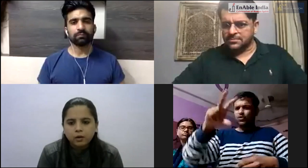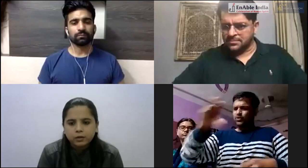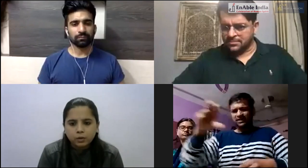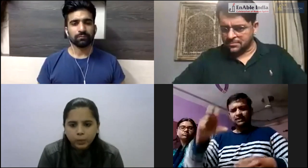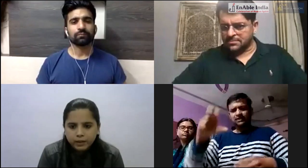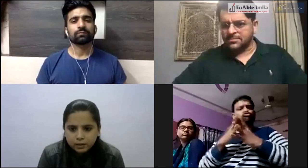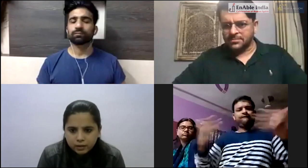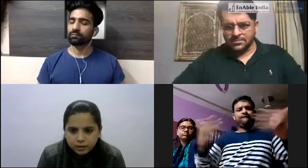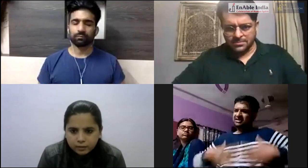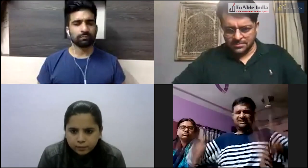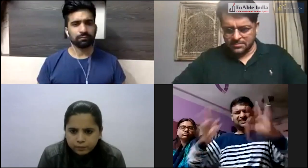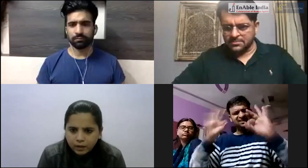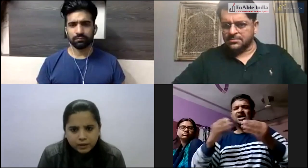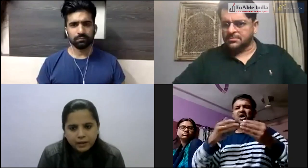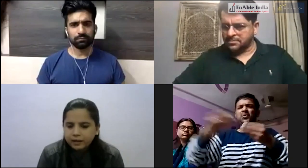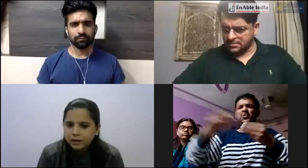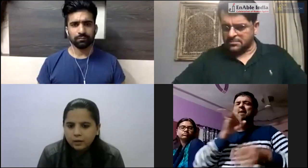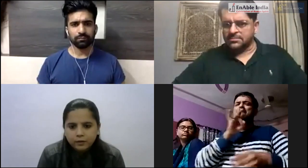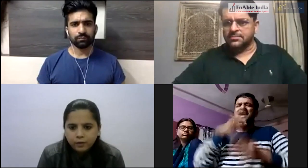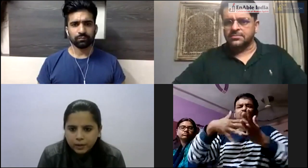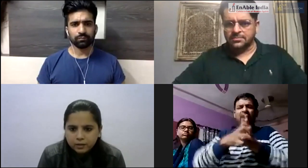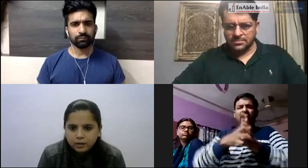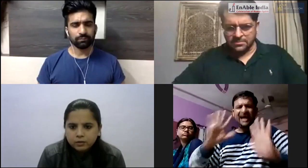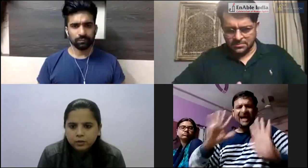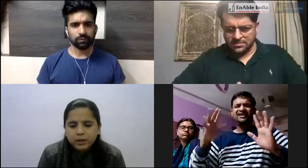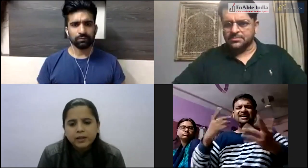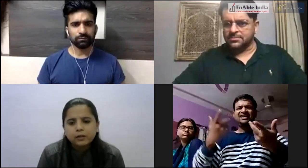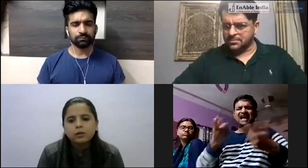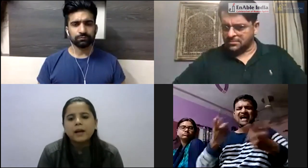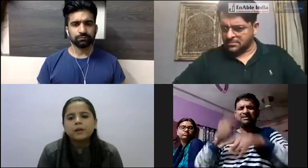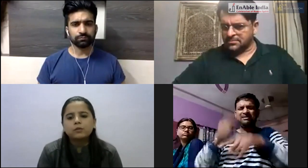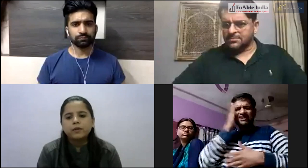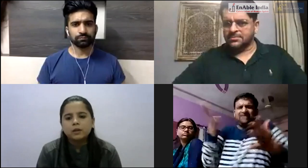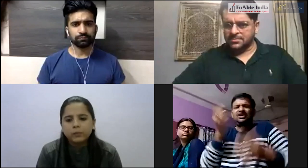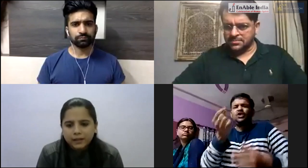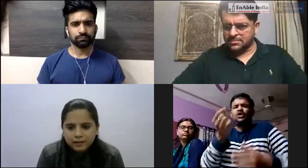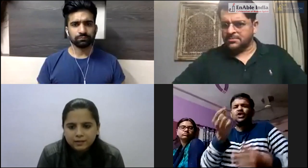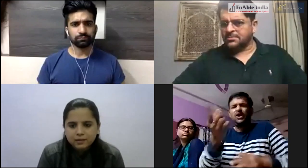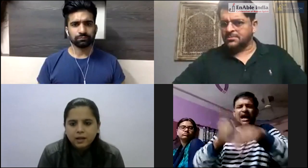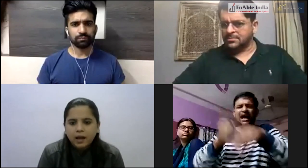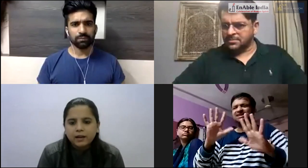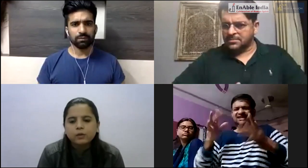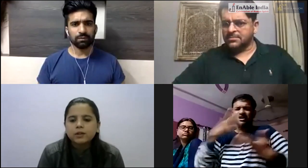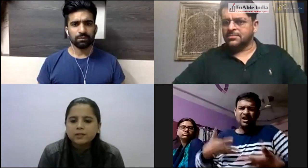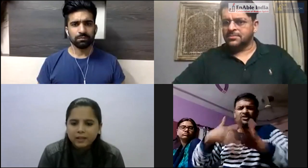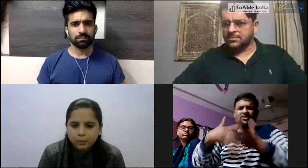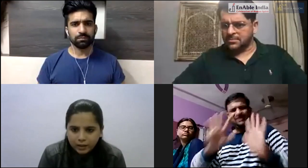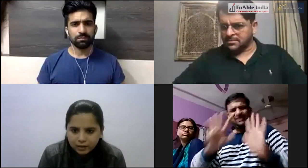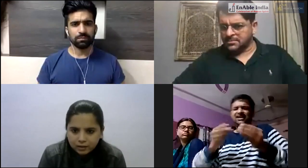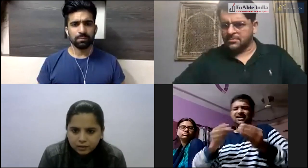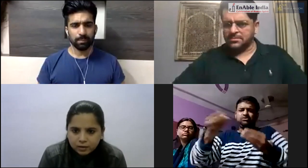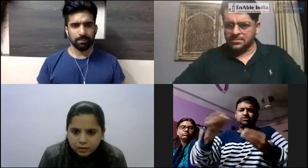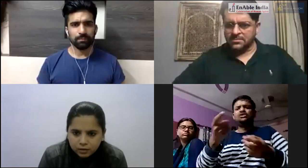I got COVID, then I recovered from it. So, but later on, I do feel a weakness and I couldn't sleep